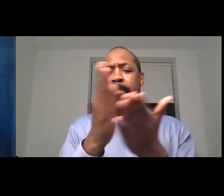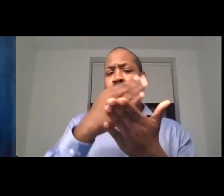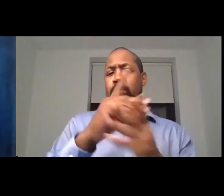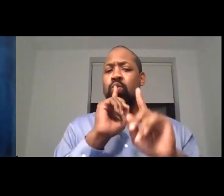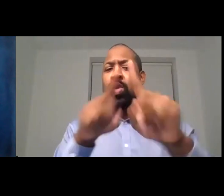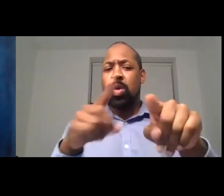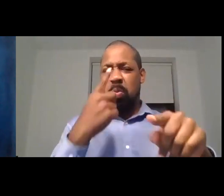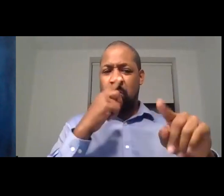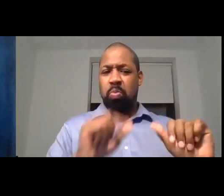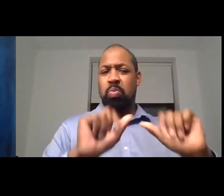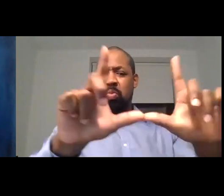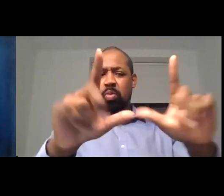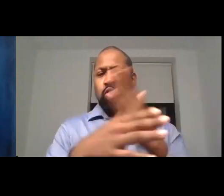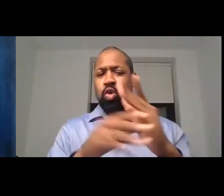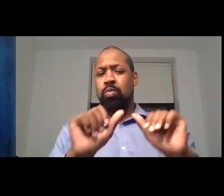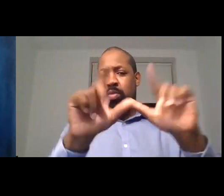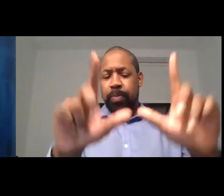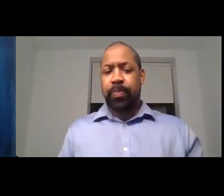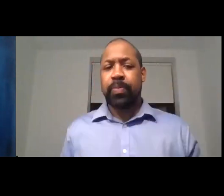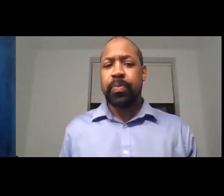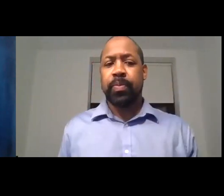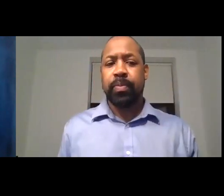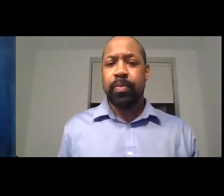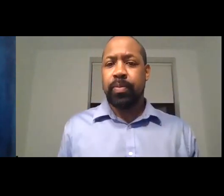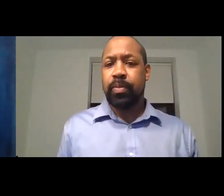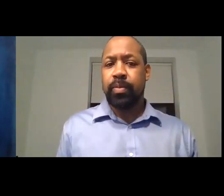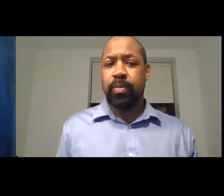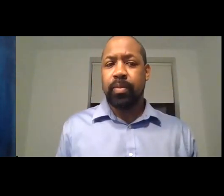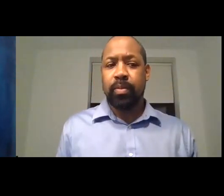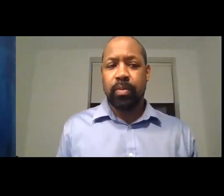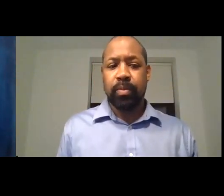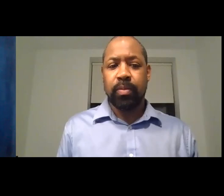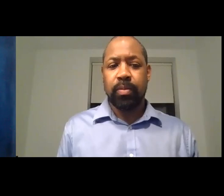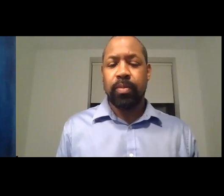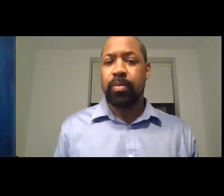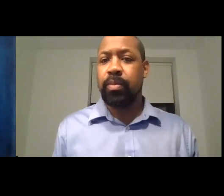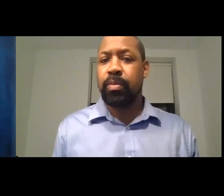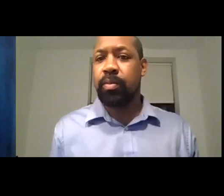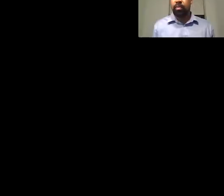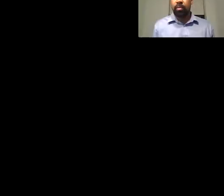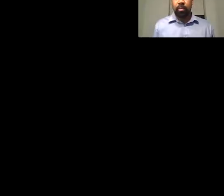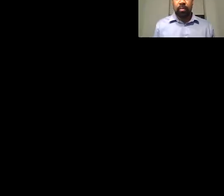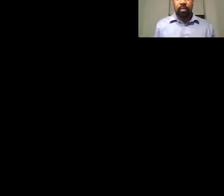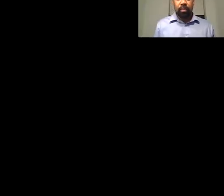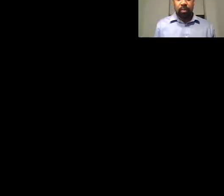ask Bethany to please show the budget report in a shared screen.